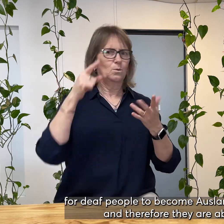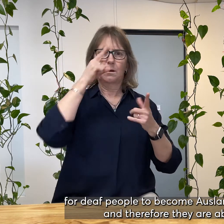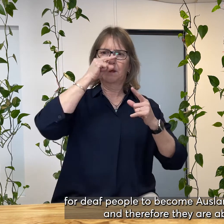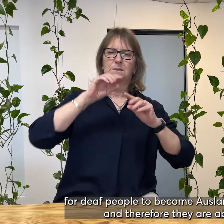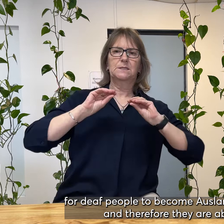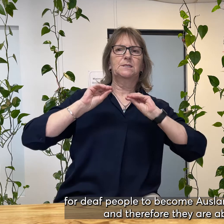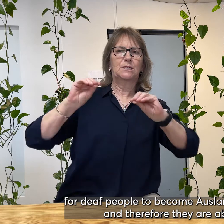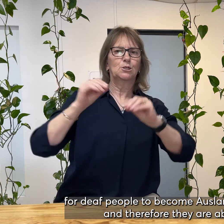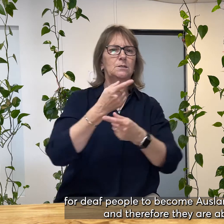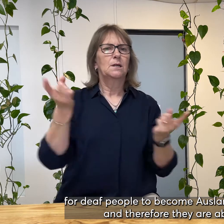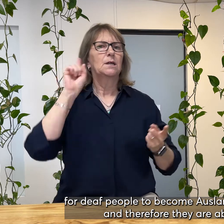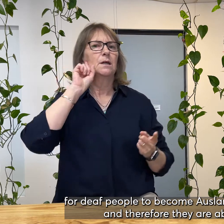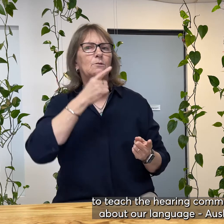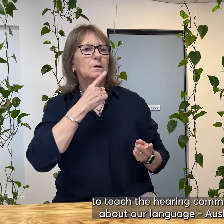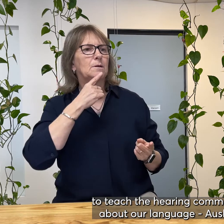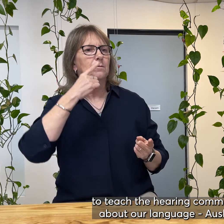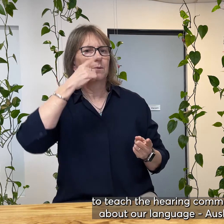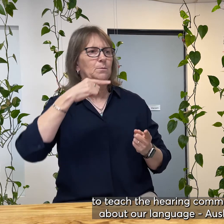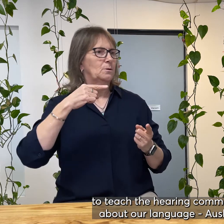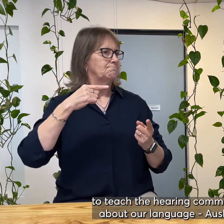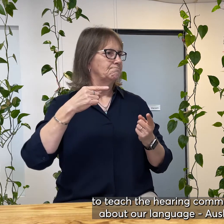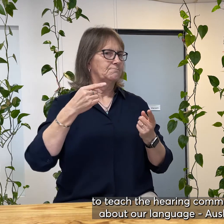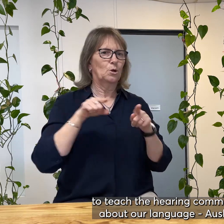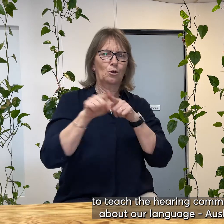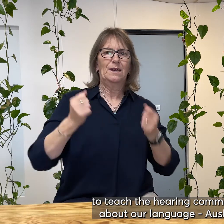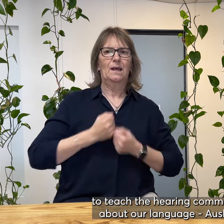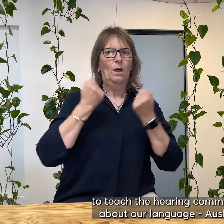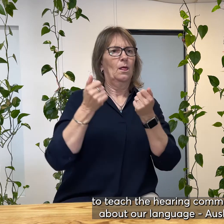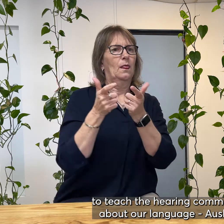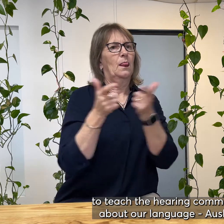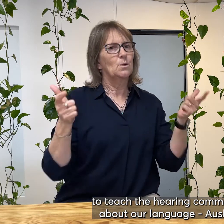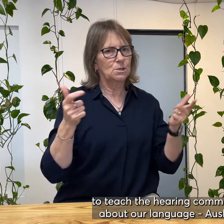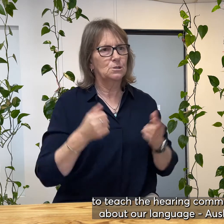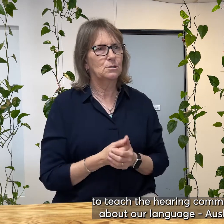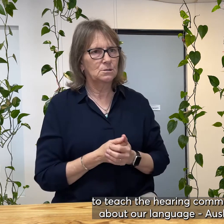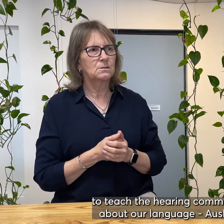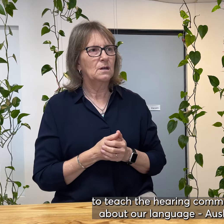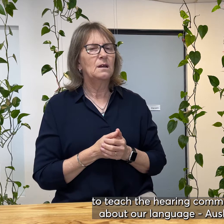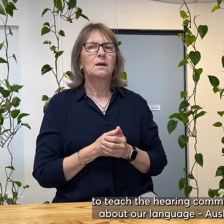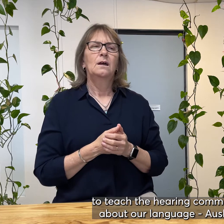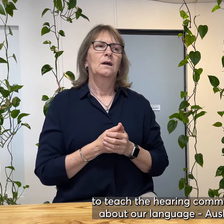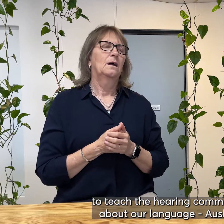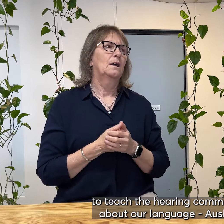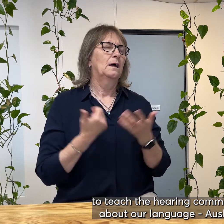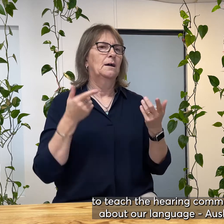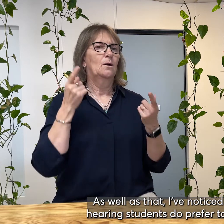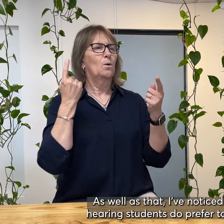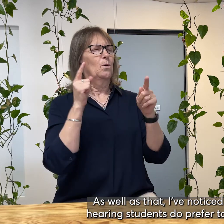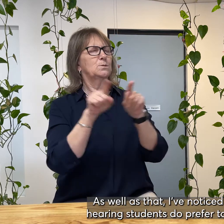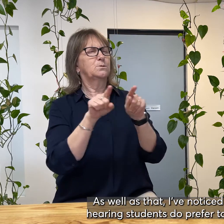teachers, and therefore they're able to teach the hearing community about our language of Auslan. As well as that, I noticed